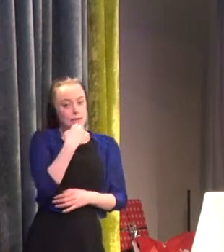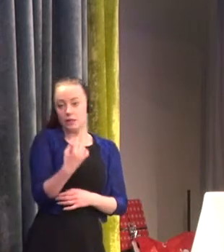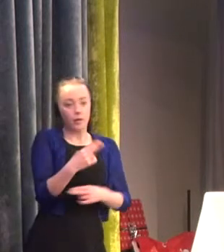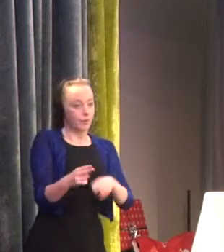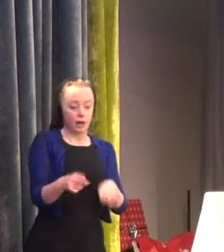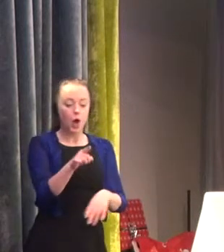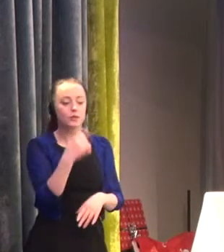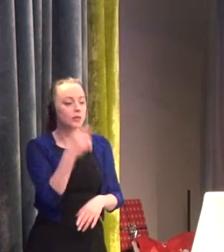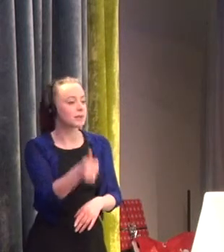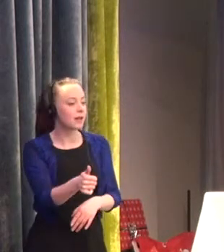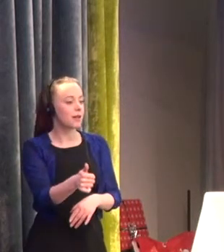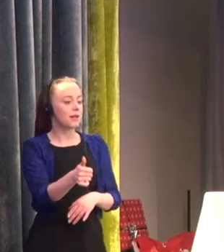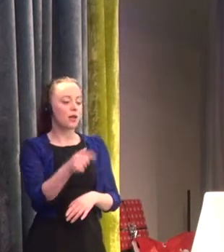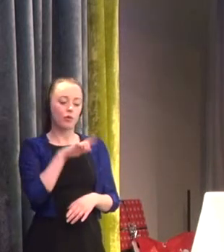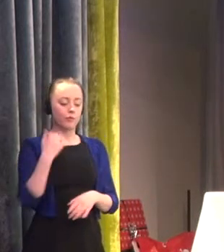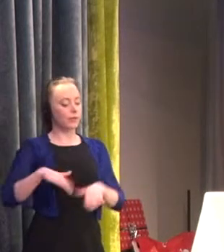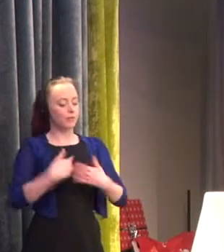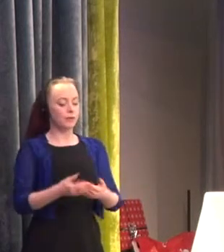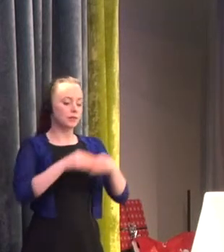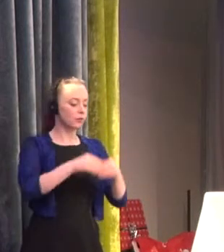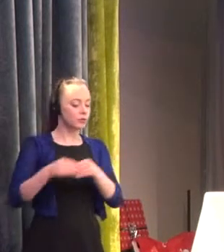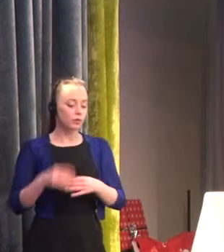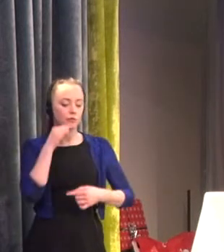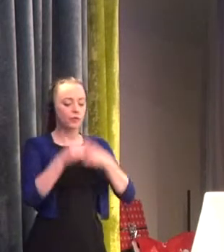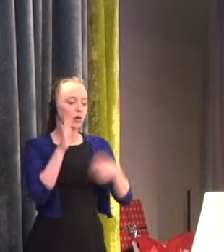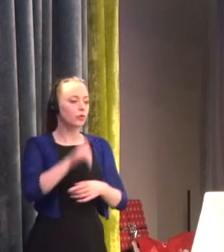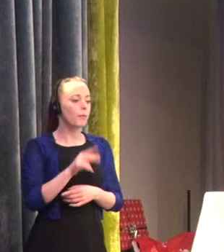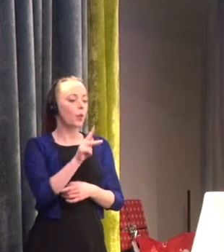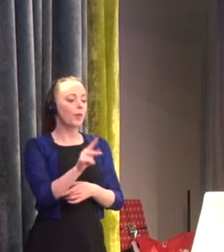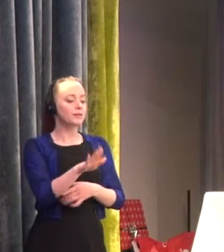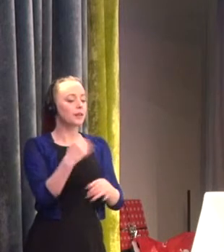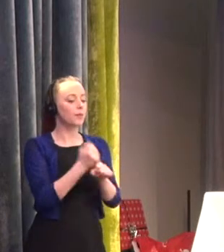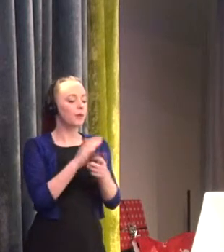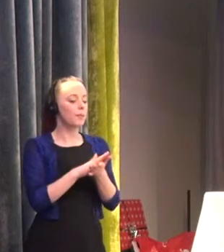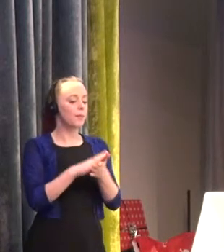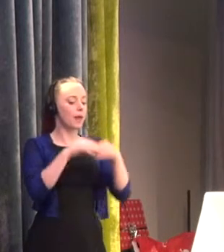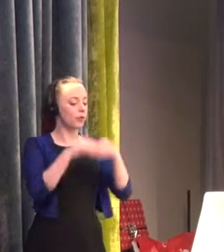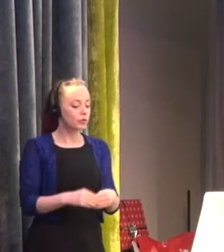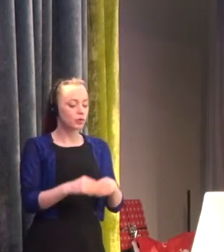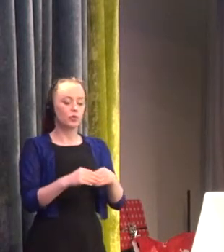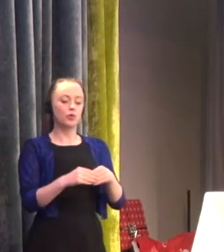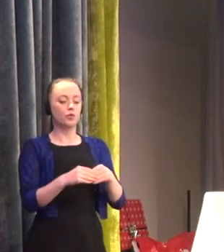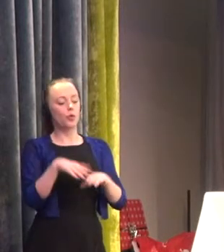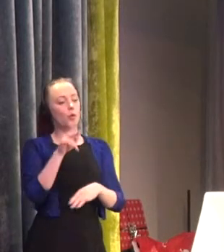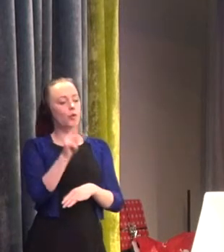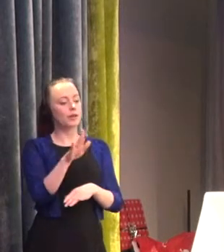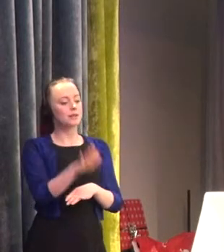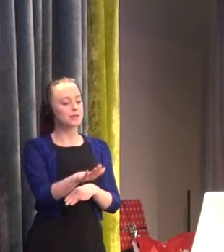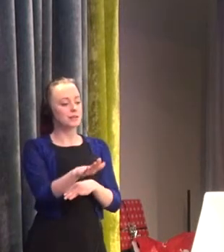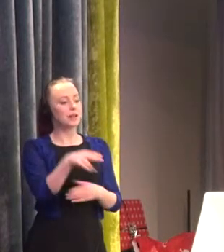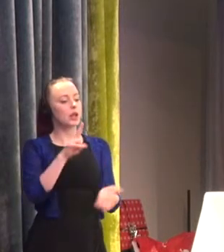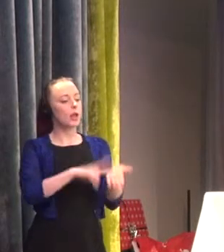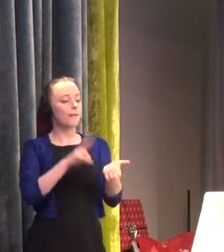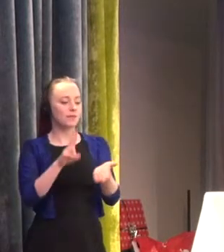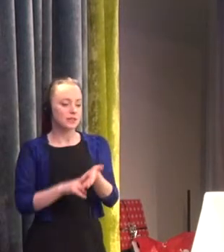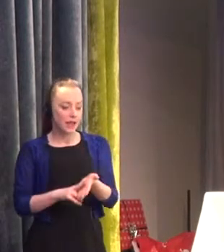We talked about Korea's ratification, that his government had agreed to the things in the convention. And his mood changed entirely. He